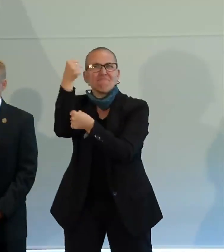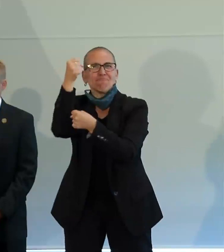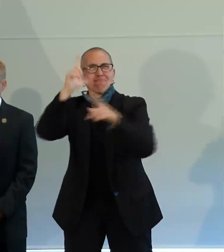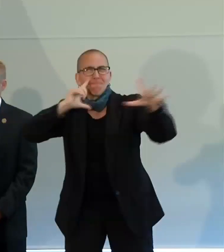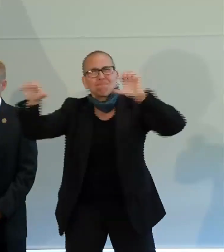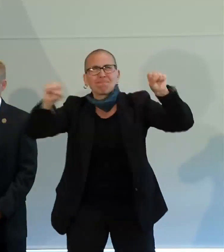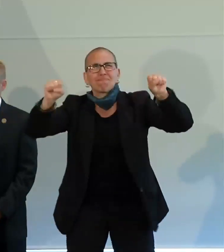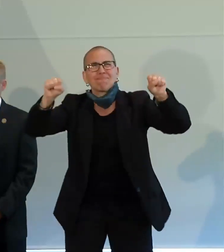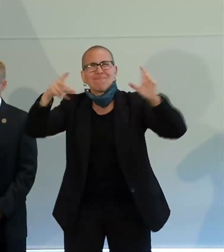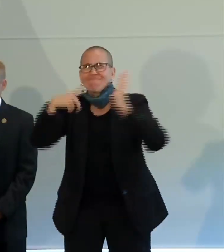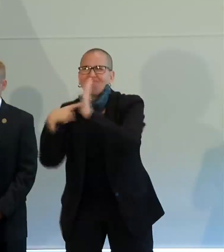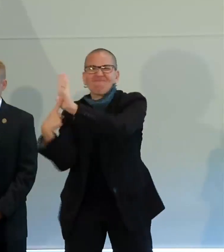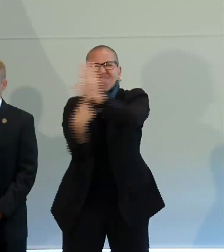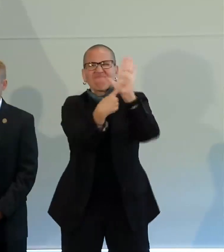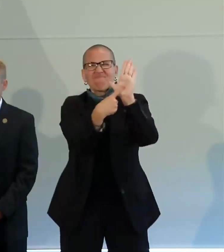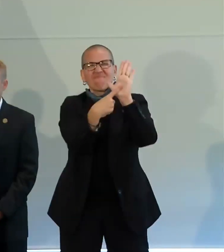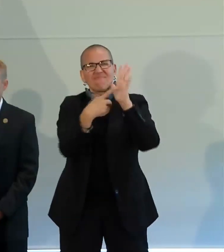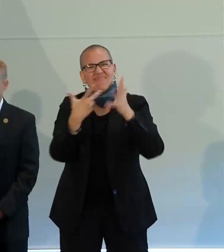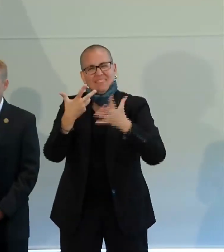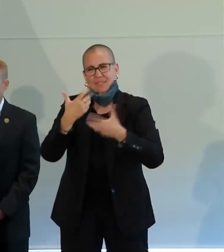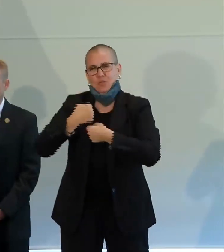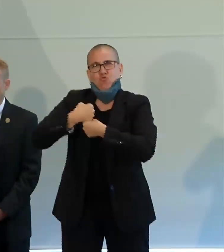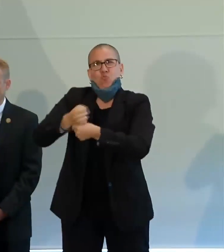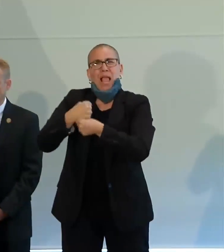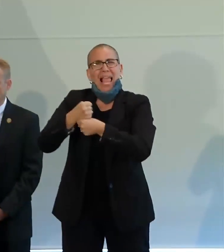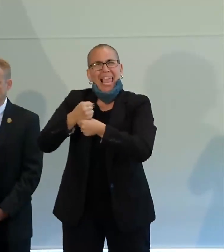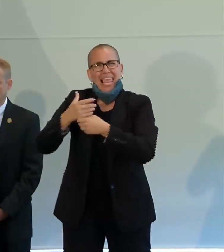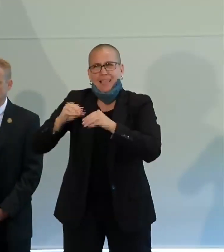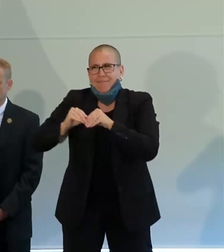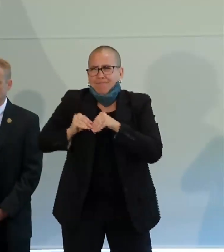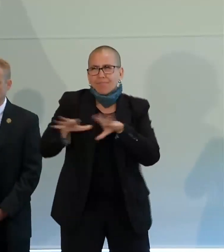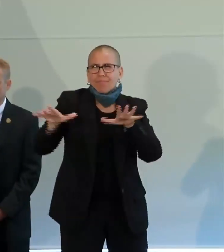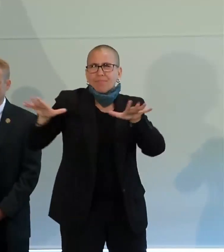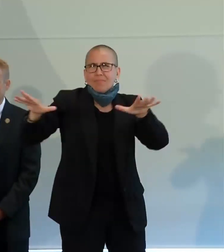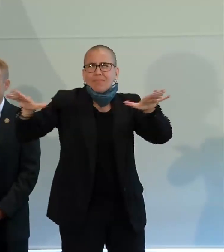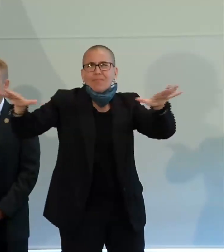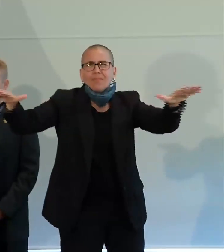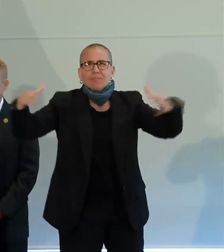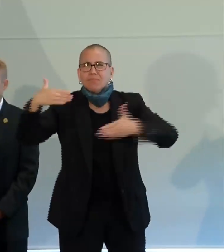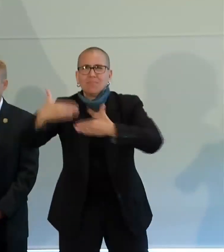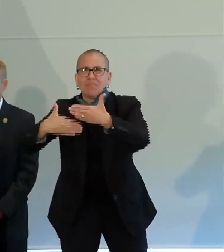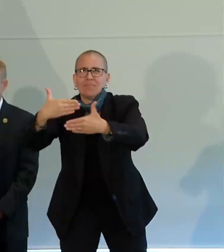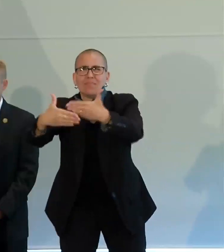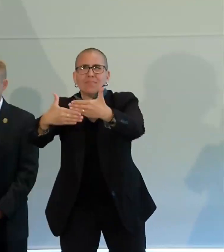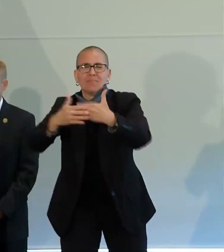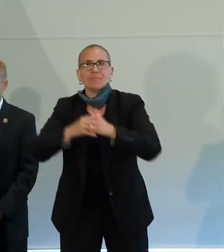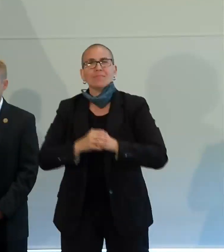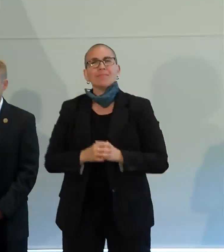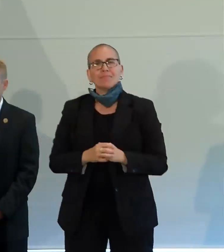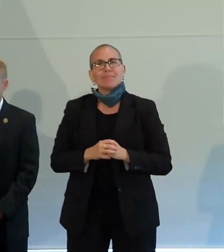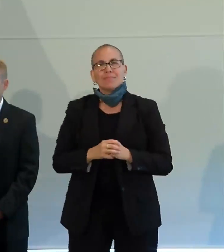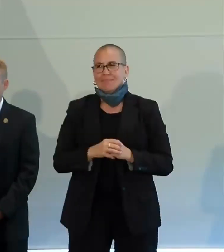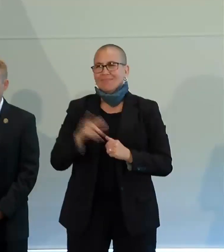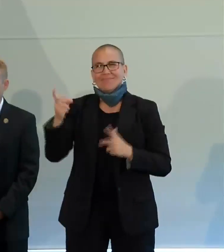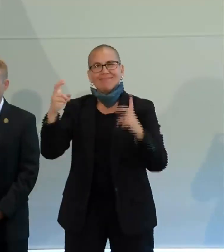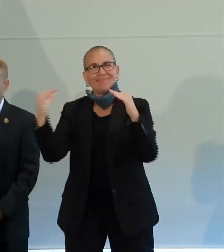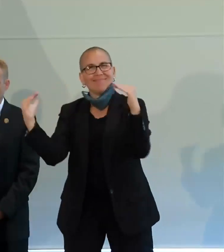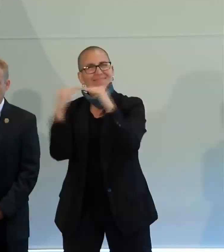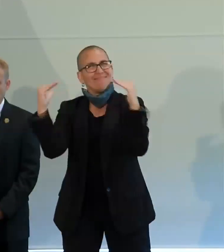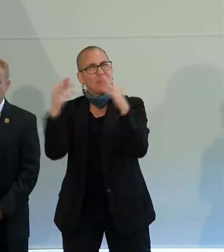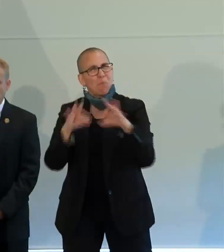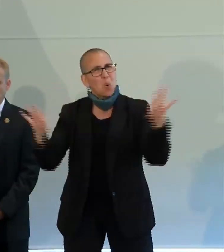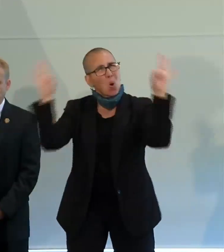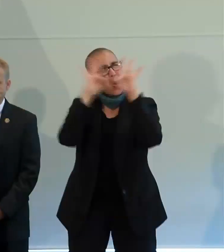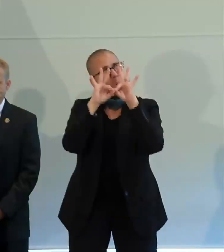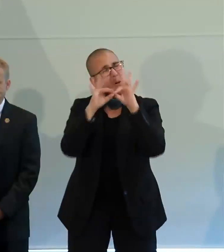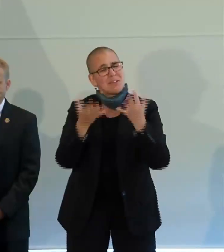is more of a slow grind, but equally important. And we have to begin that work as well. We